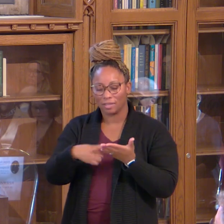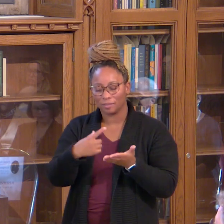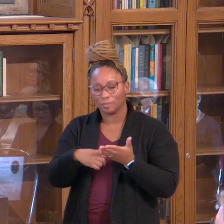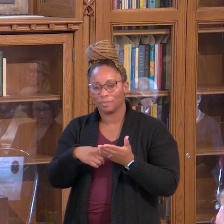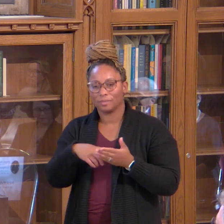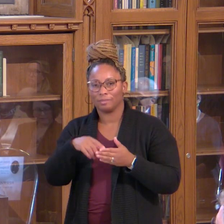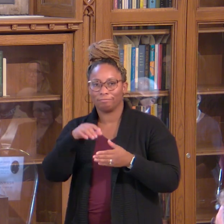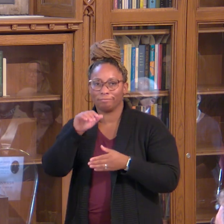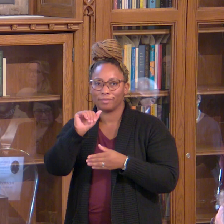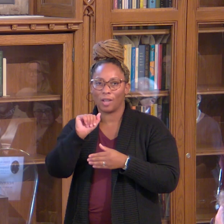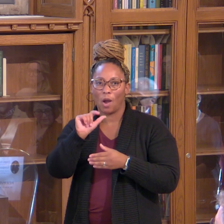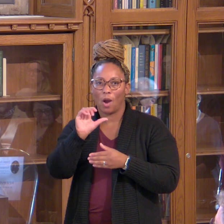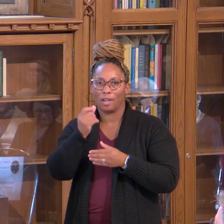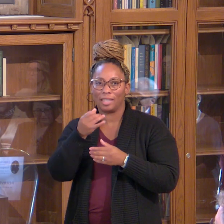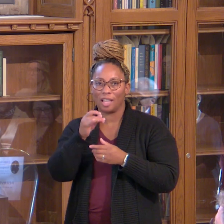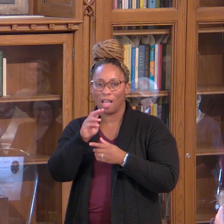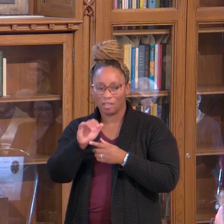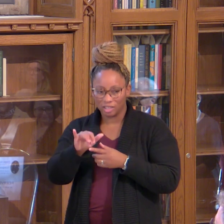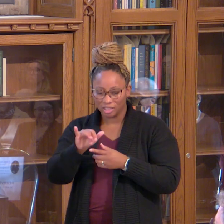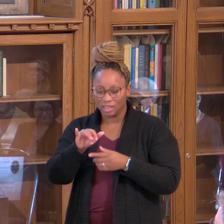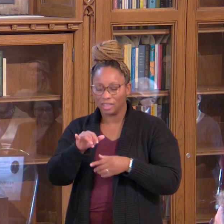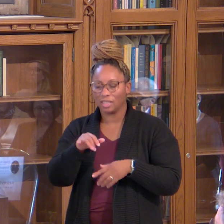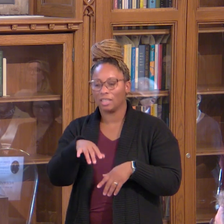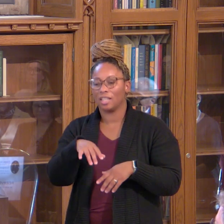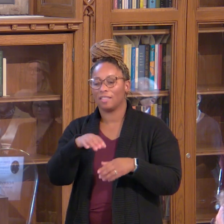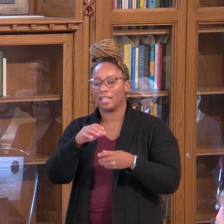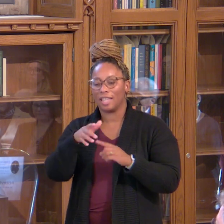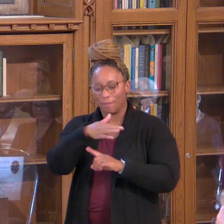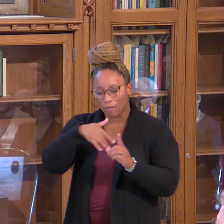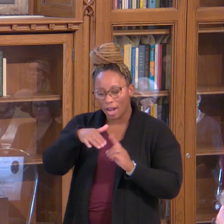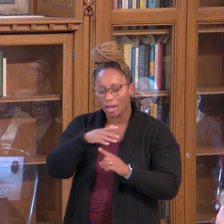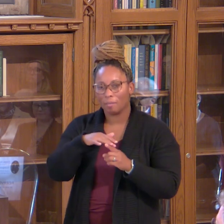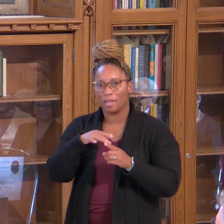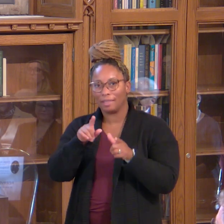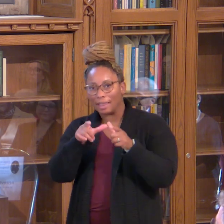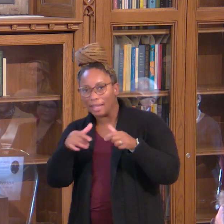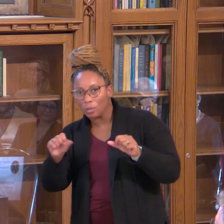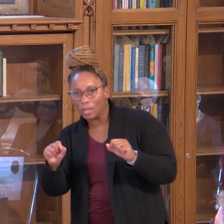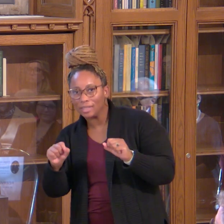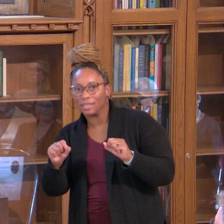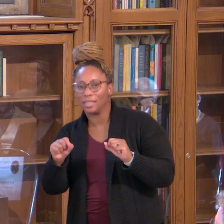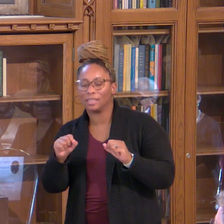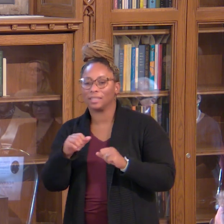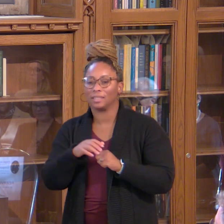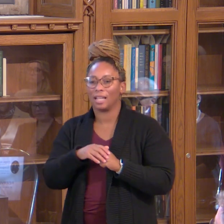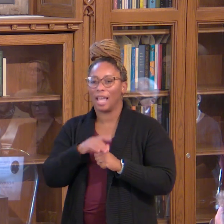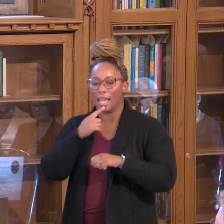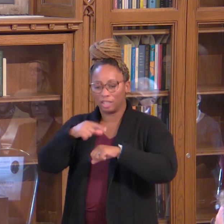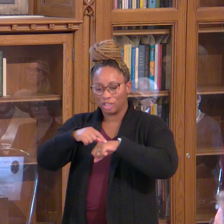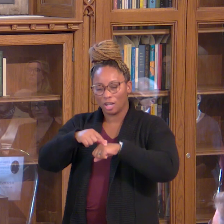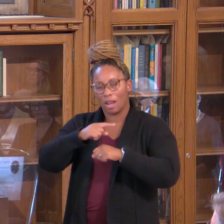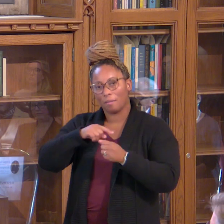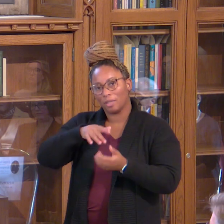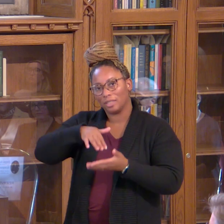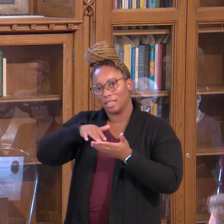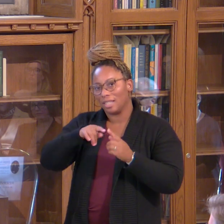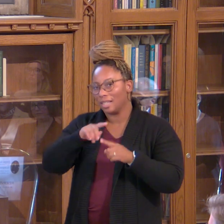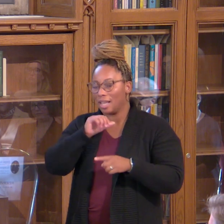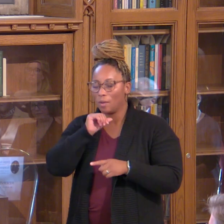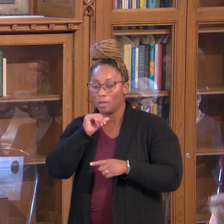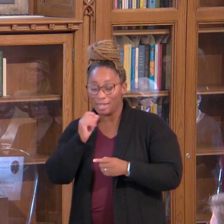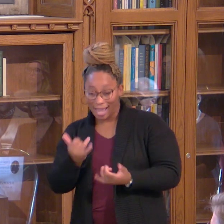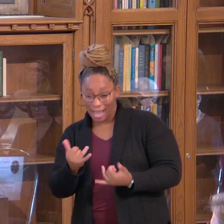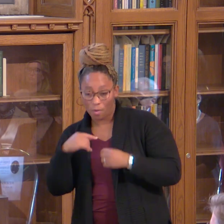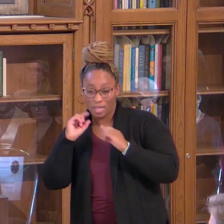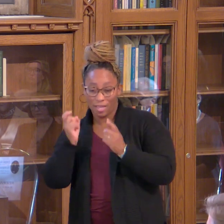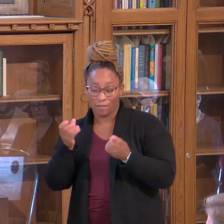archaeology I talk about the environment I talk about the Linguistics and even genomics studies that have never now given us